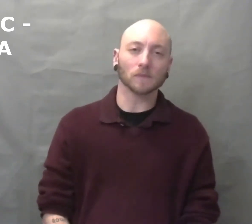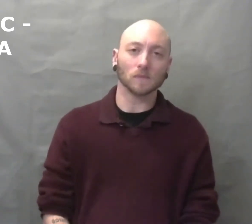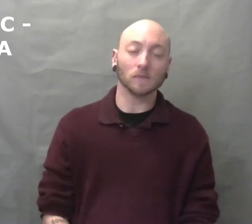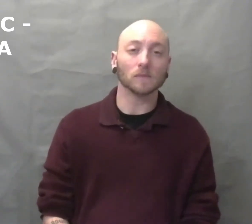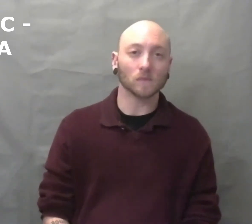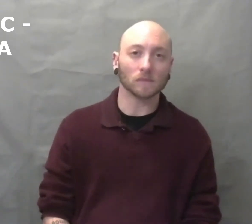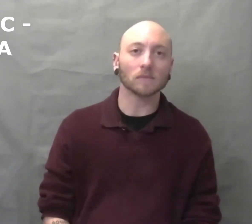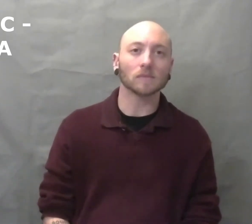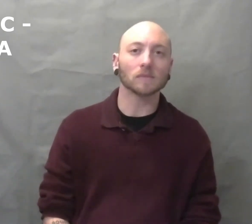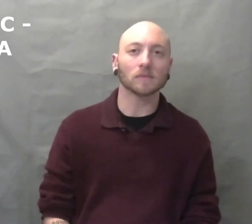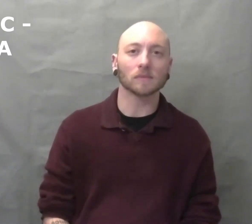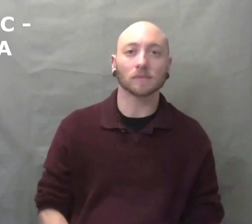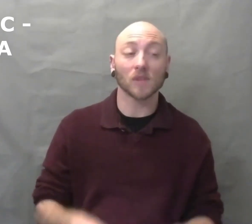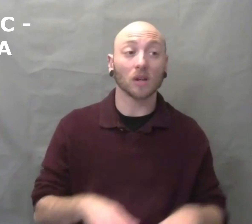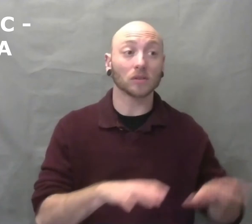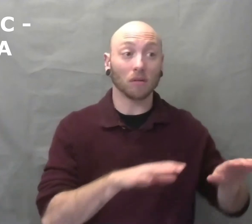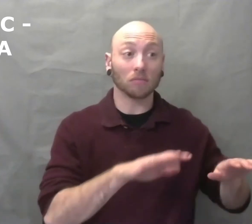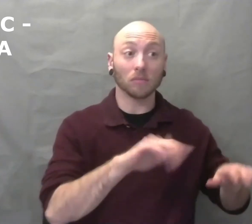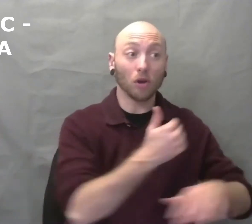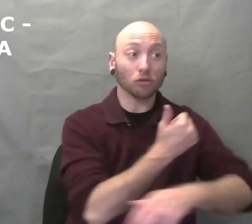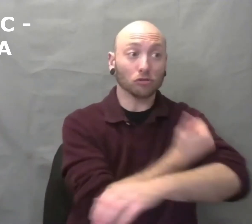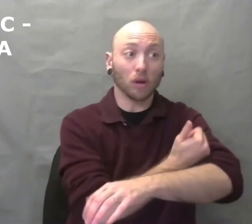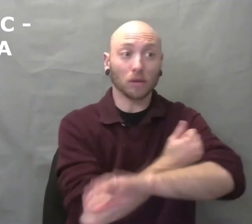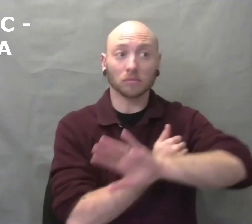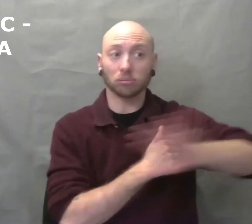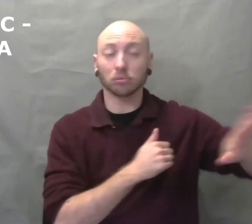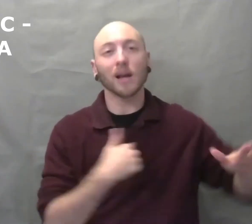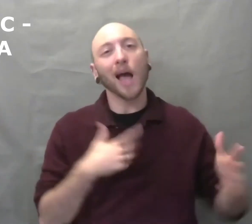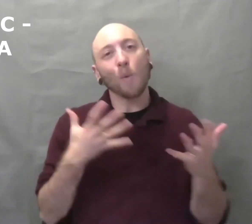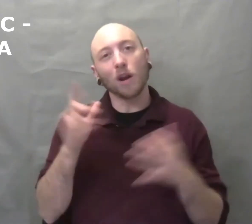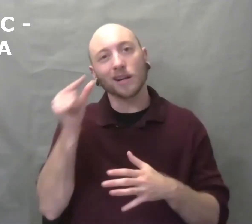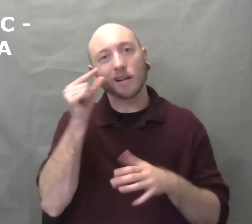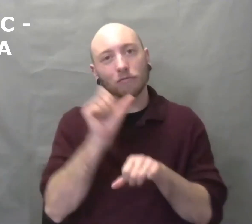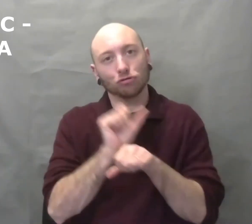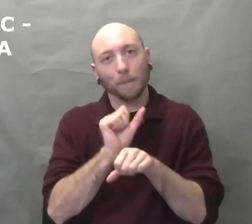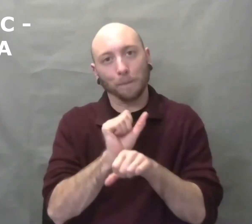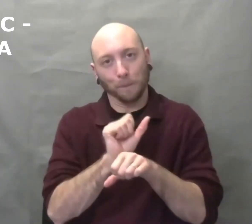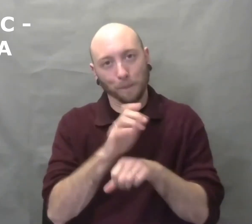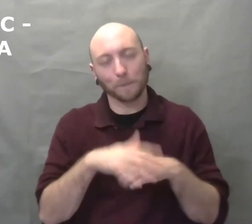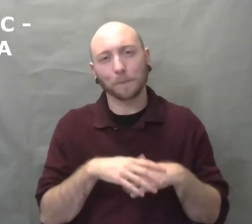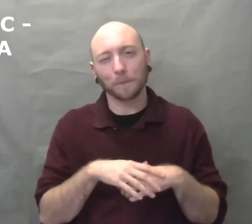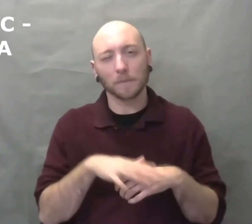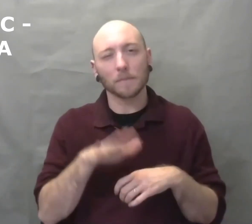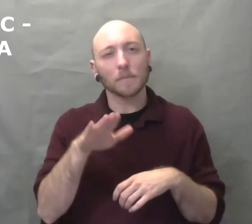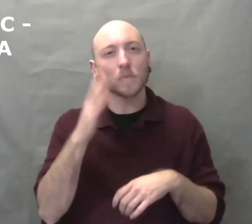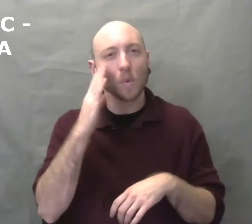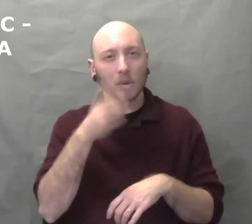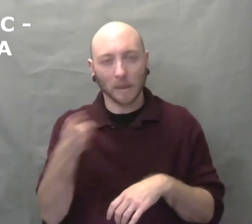I stayed off all that other stuff, trying to get this government job, and this is where I found myself in the book. It basically says something in the book